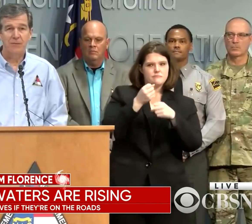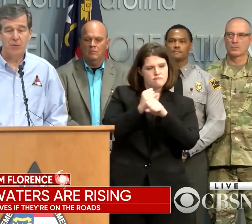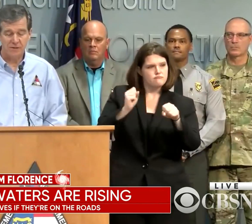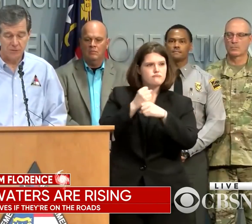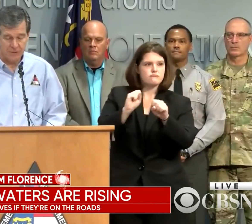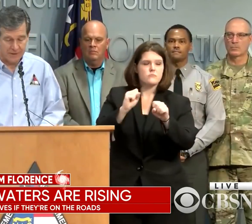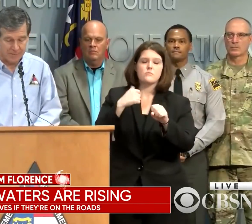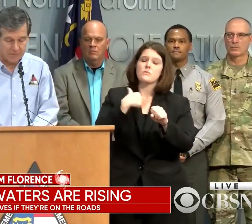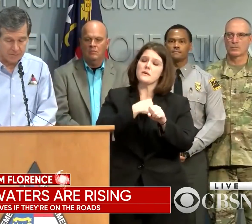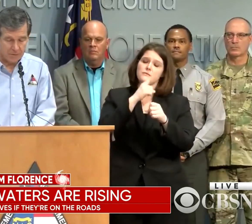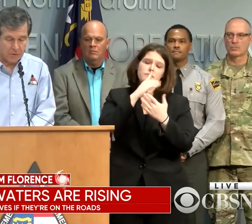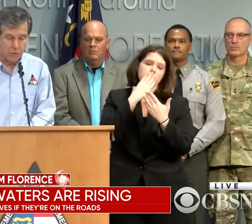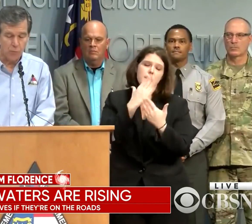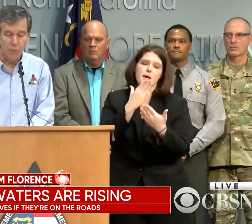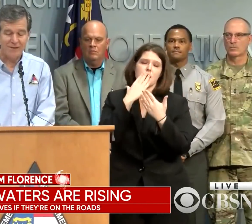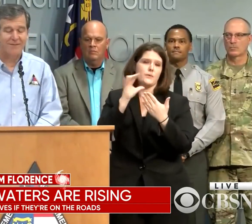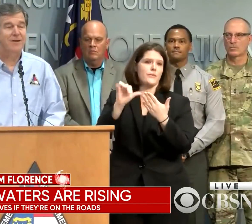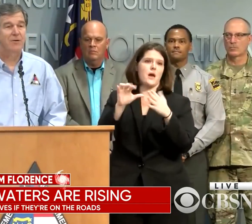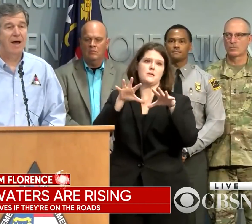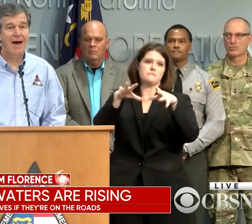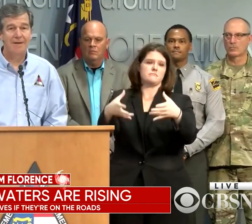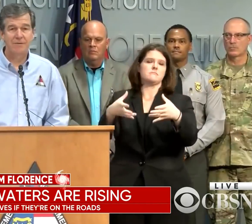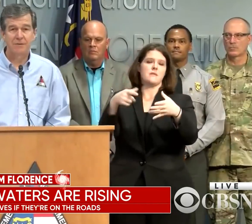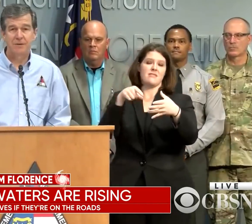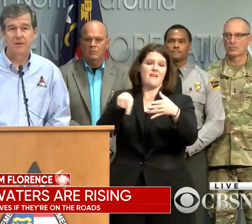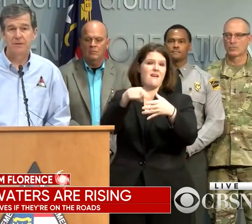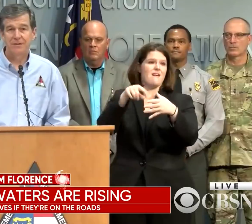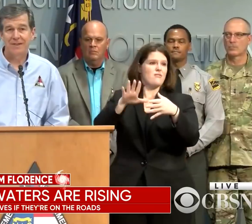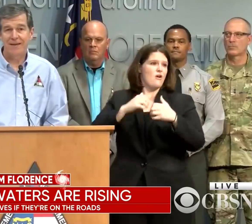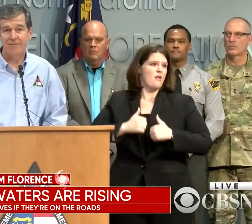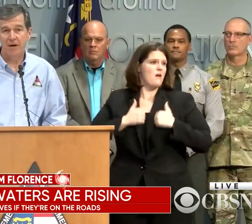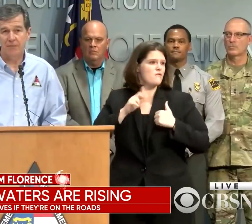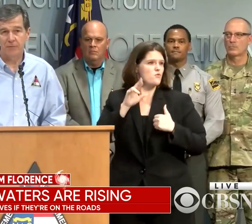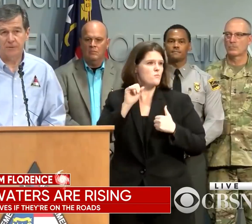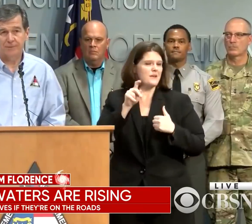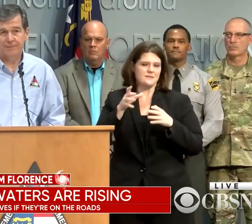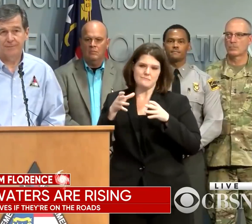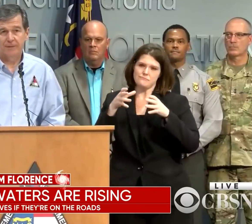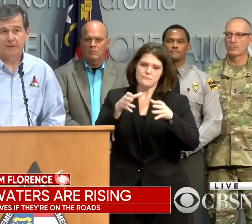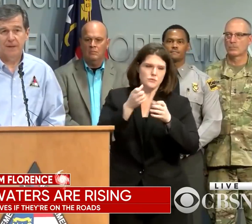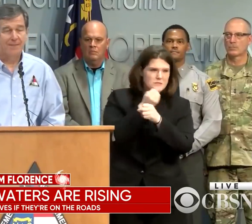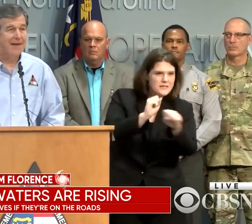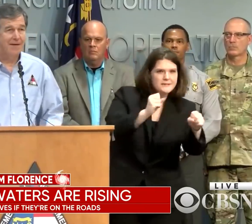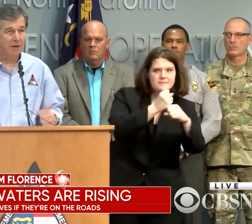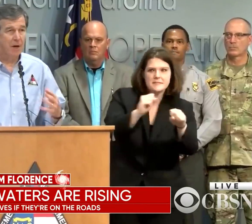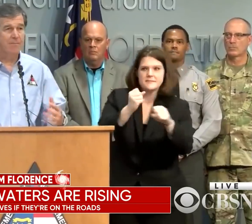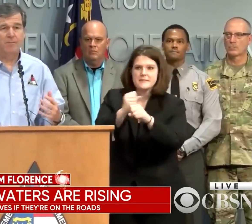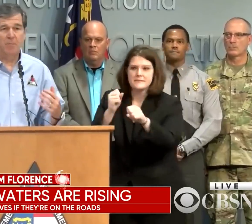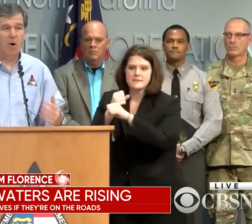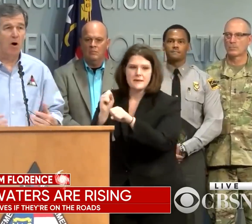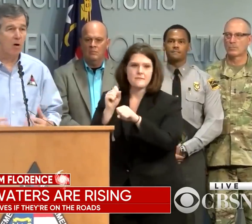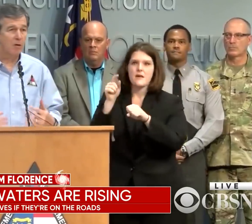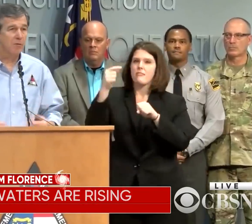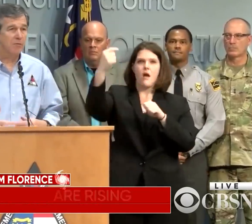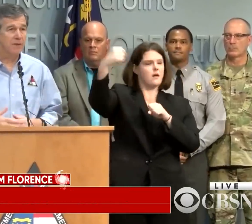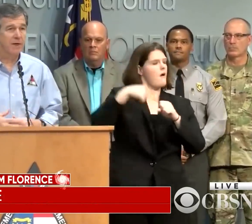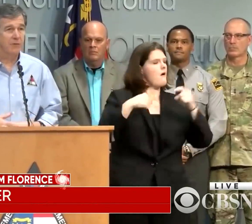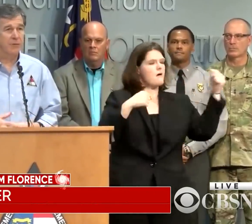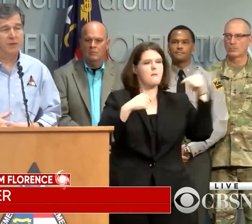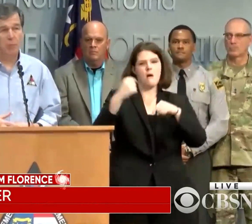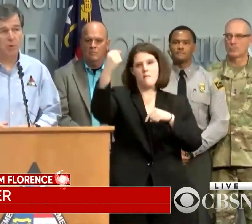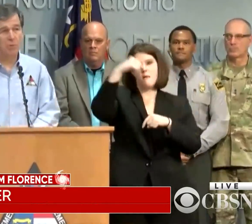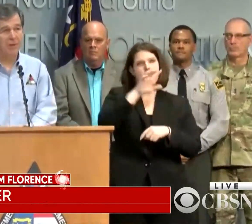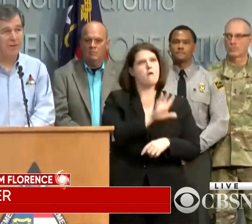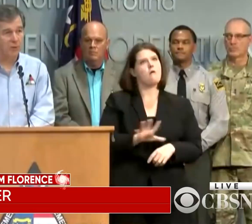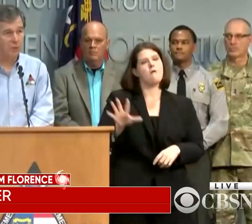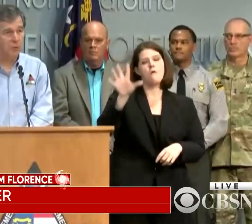grateful to these rescue teams who risk their lives to save others, and they have come from all over the